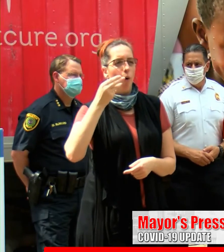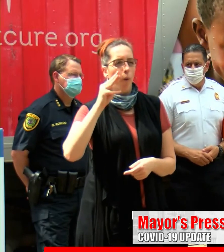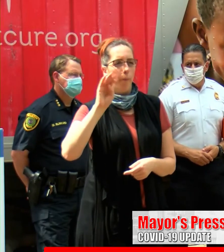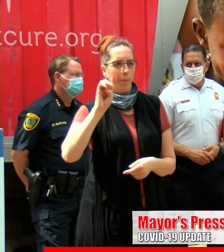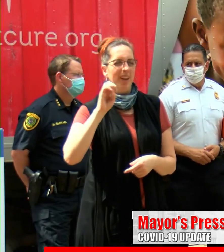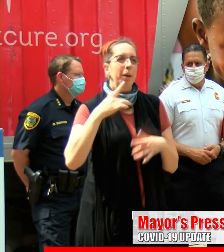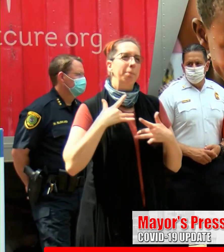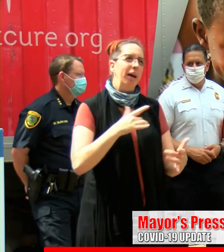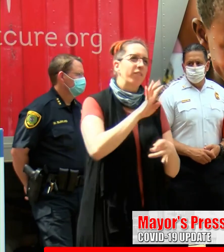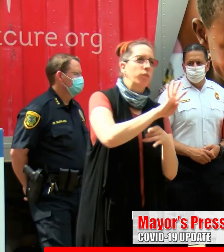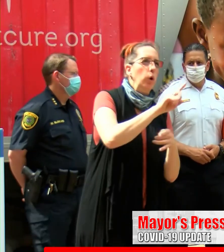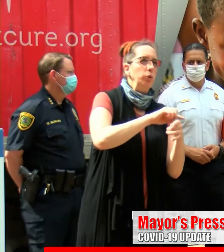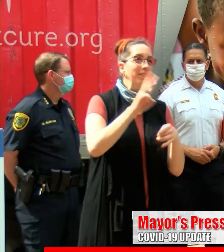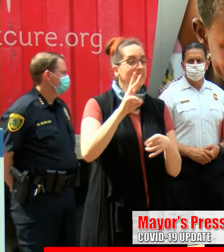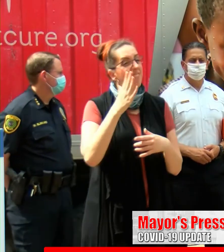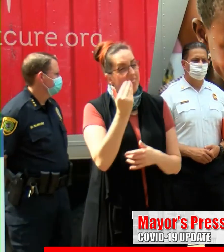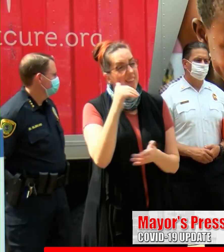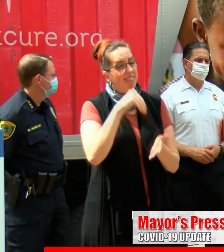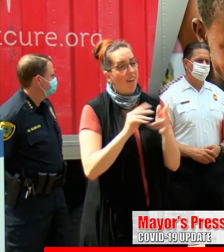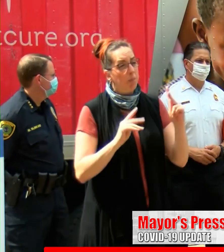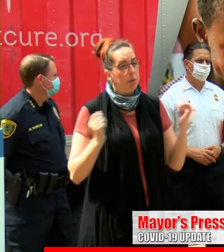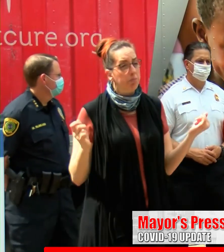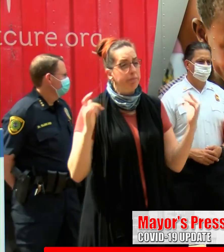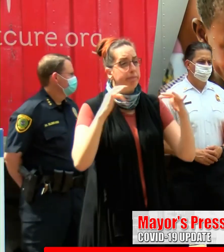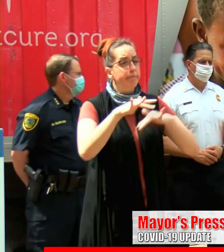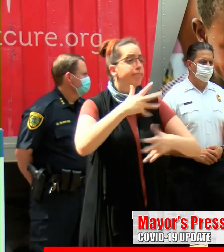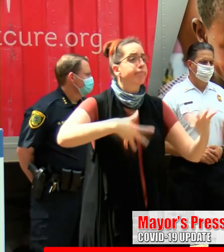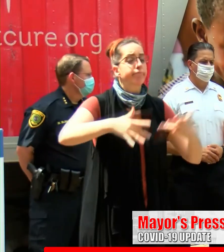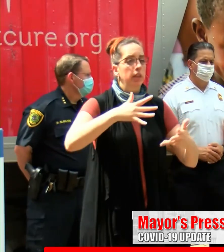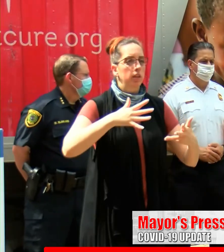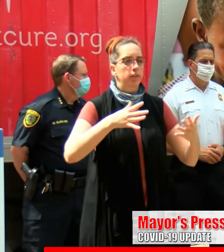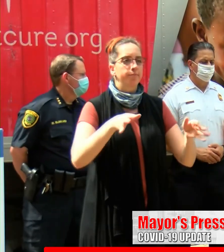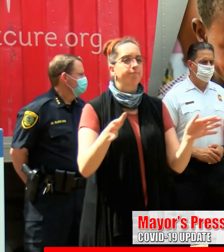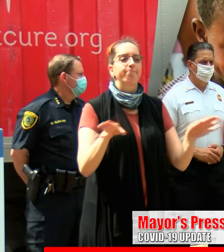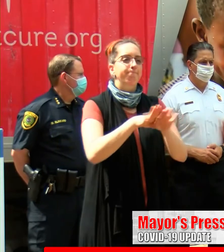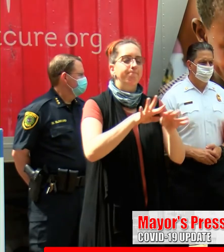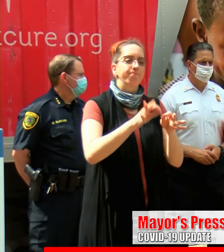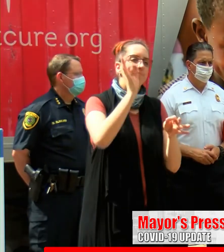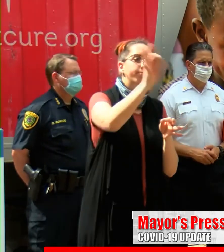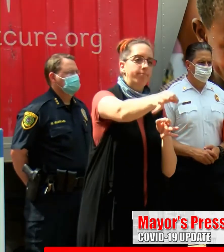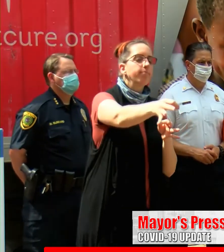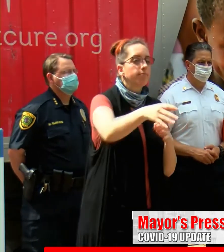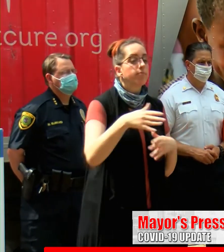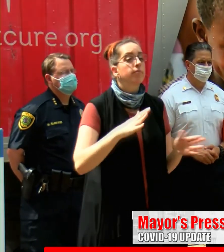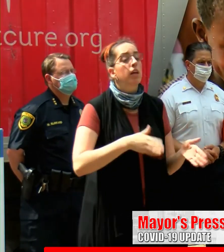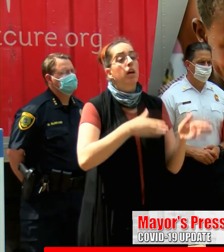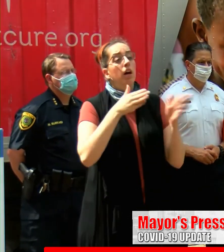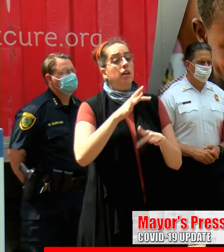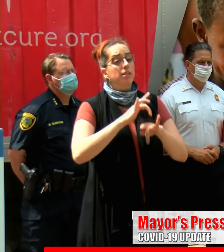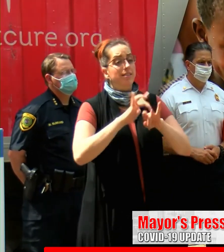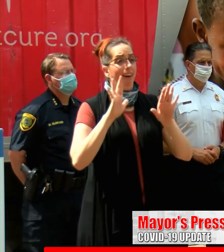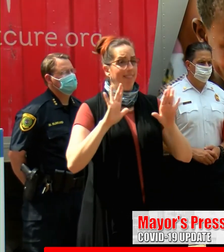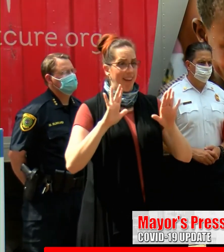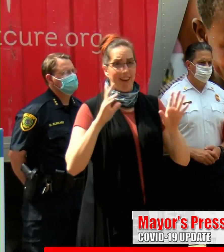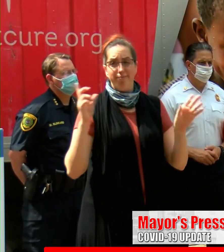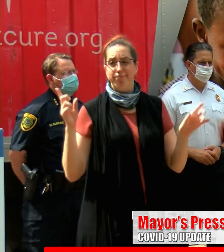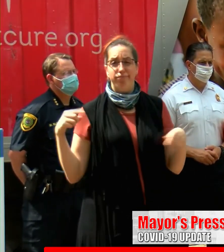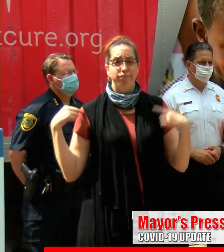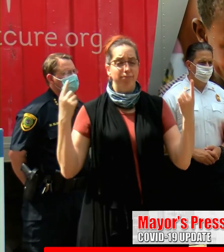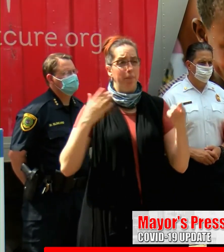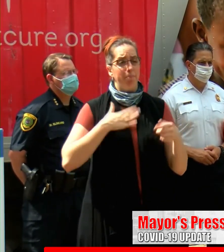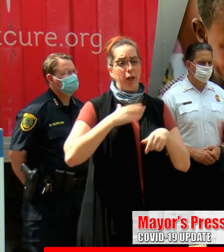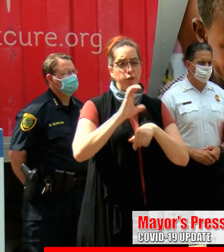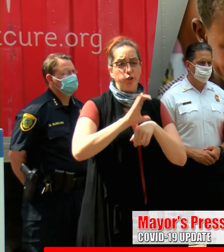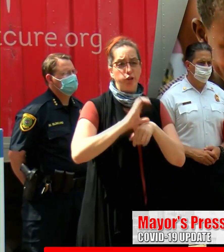6 o'clock for 15,000 people. That has been postponed. On Sunday, since I can remember, I've been a member of my